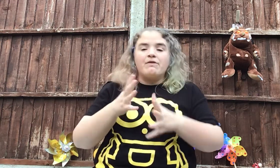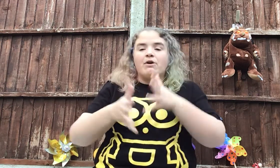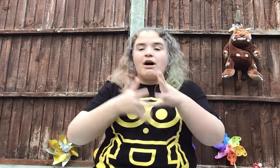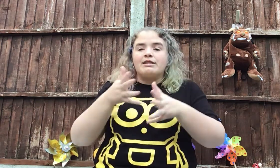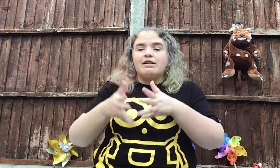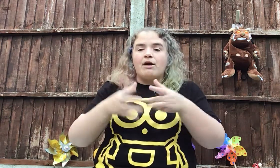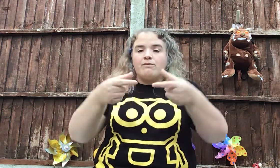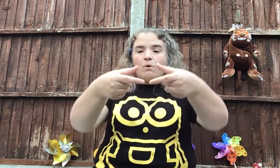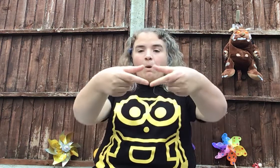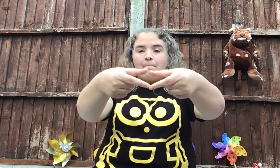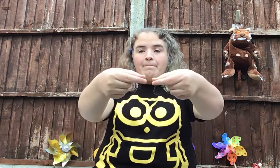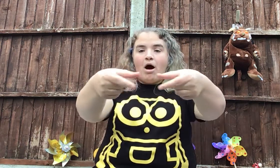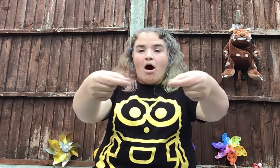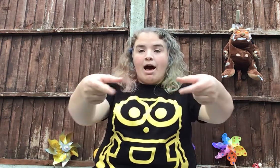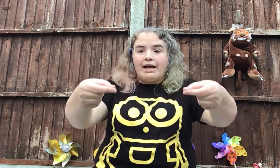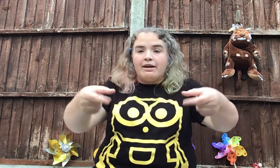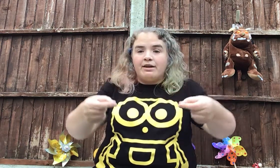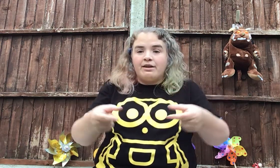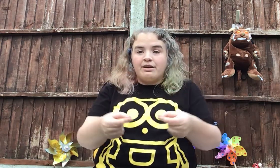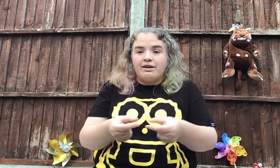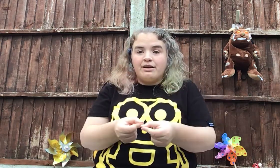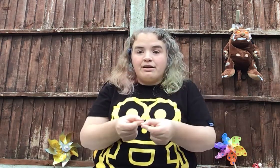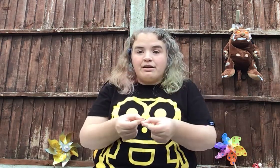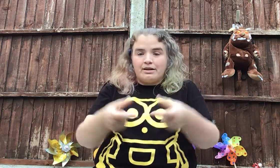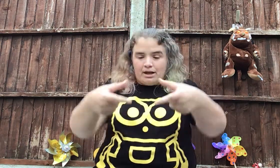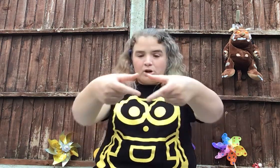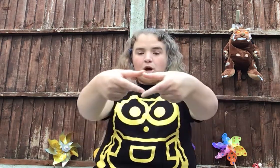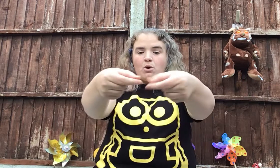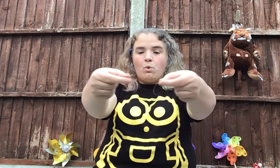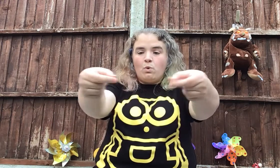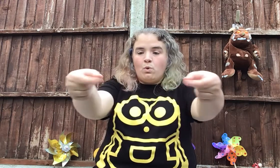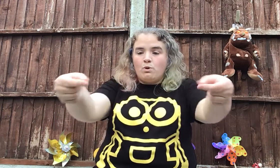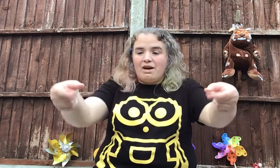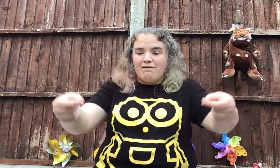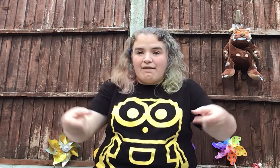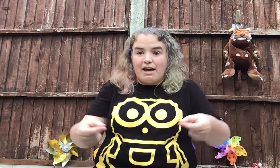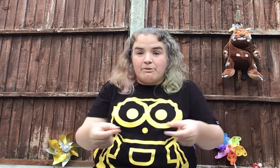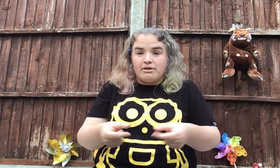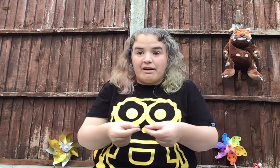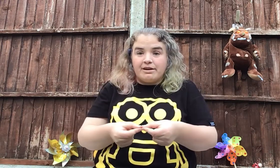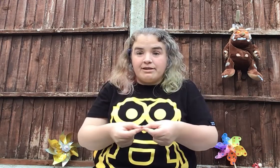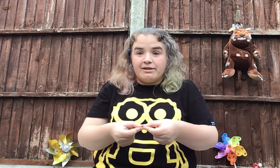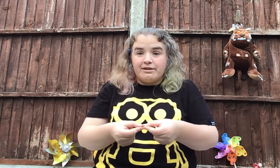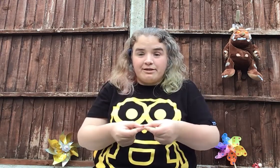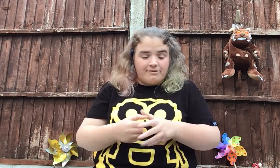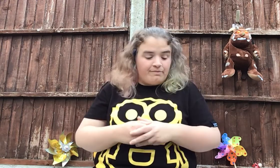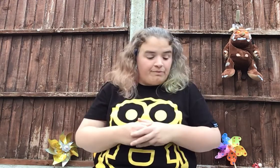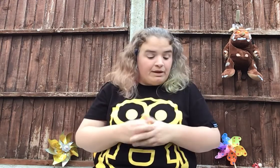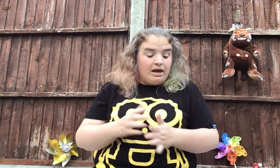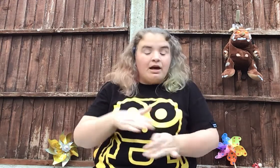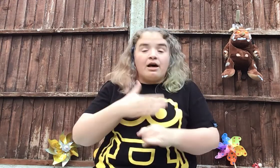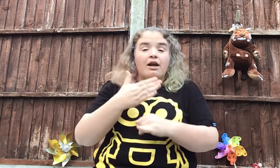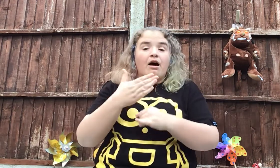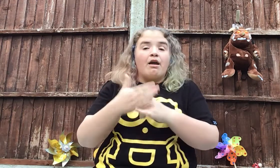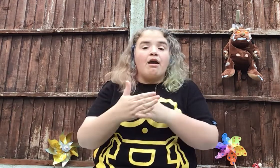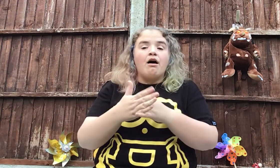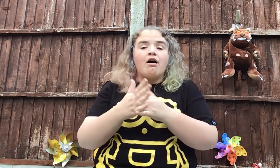got our sign for pie, like you're going all the way around the outside. And our